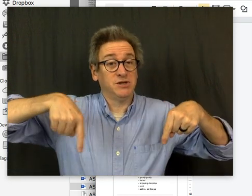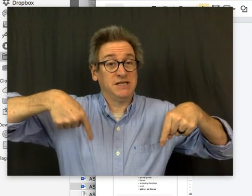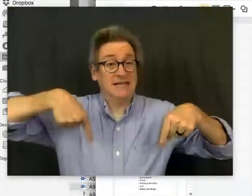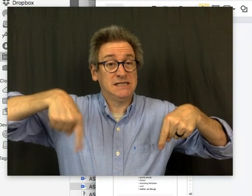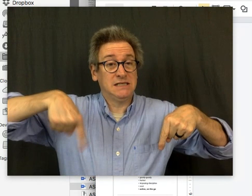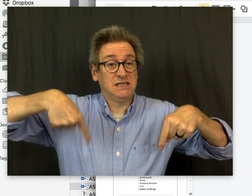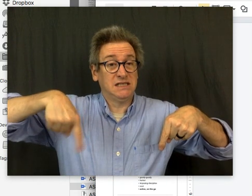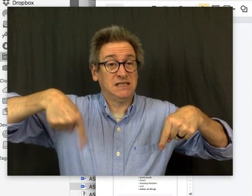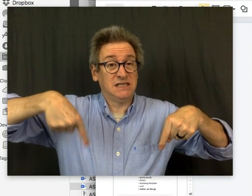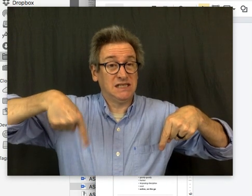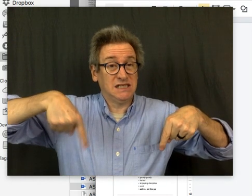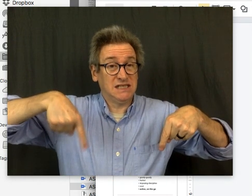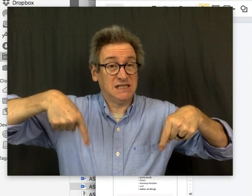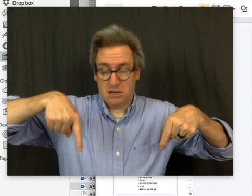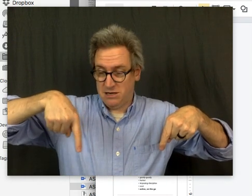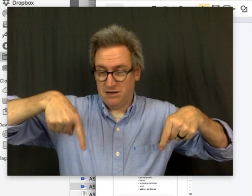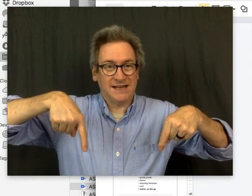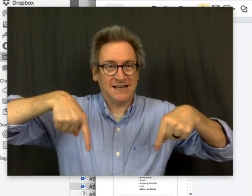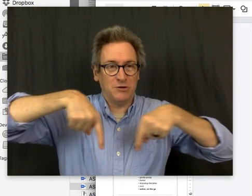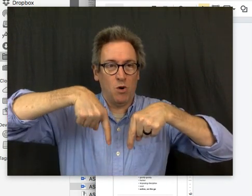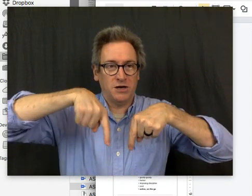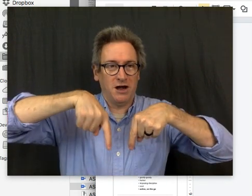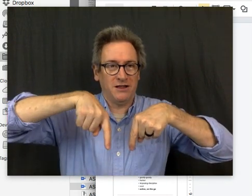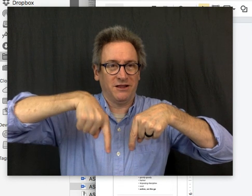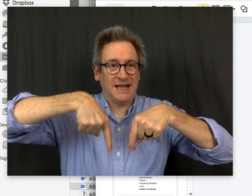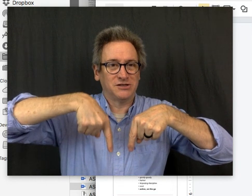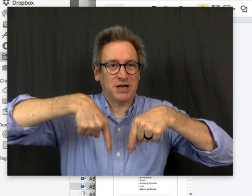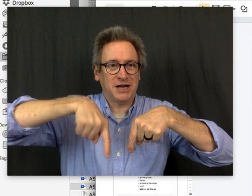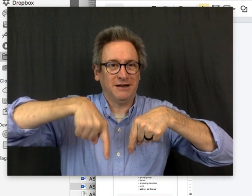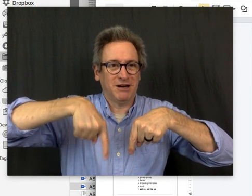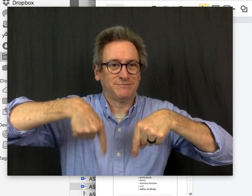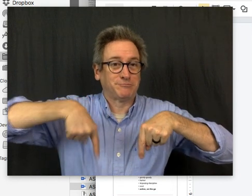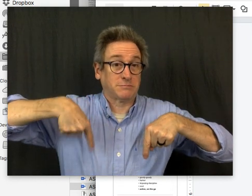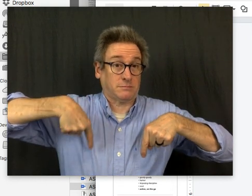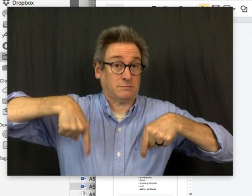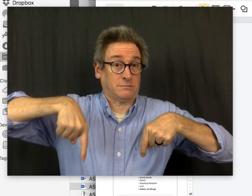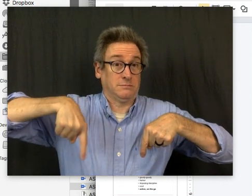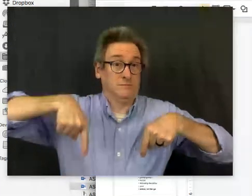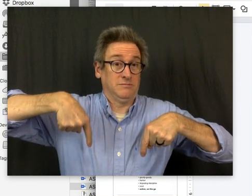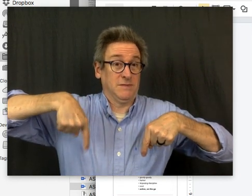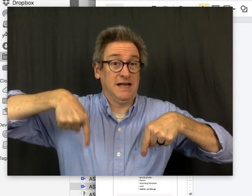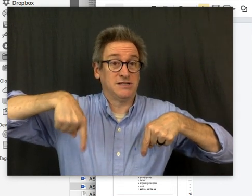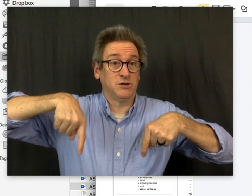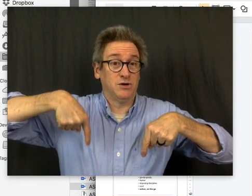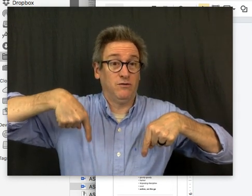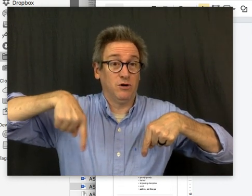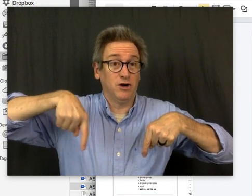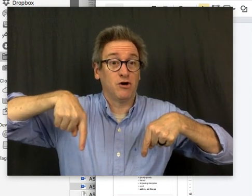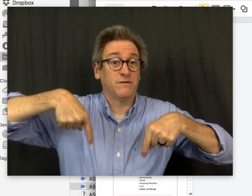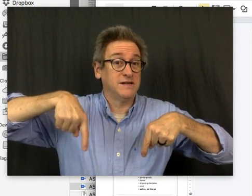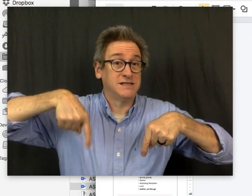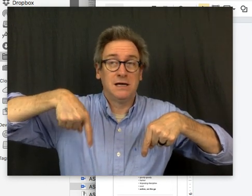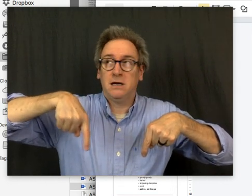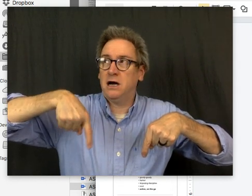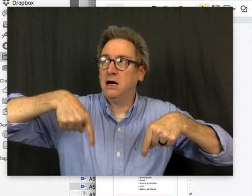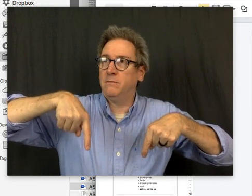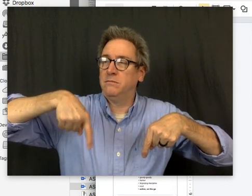Sometimes you'll see this, as in one, the legs are shaking, right? That's also for